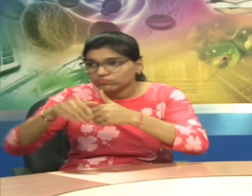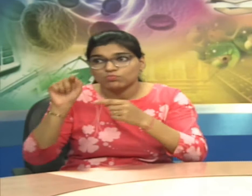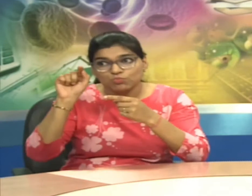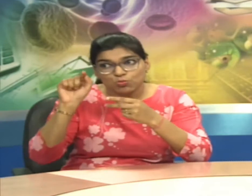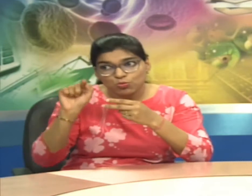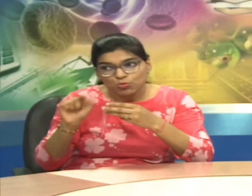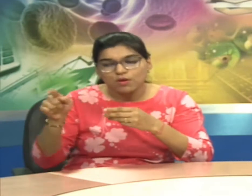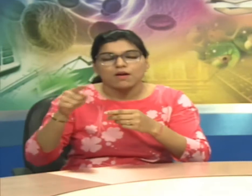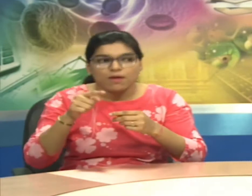administrative